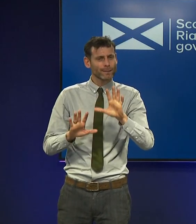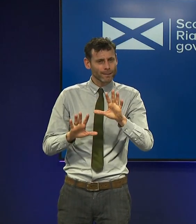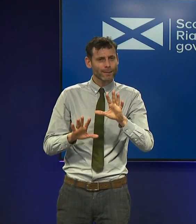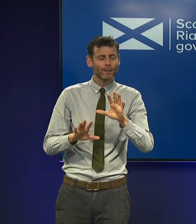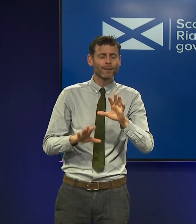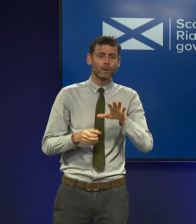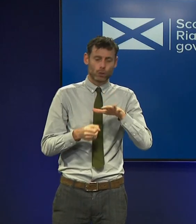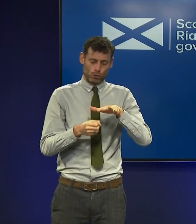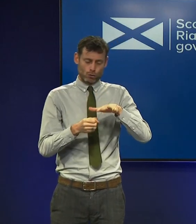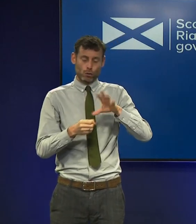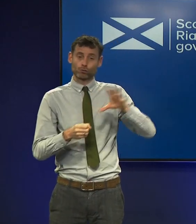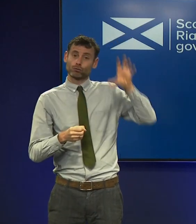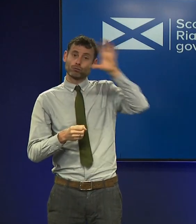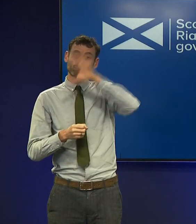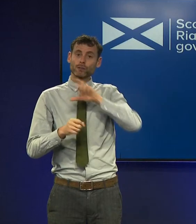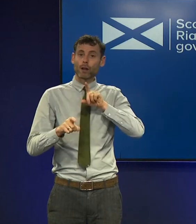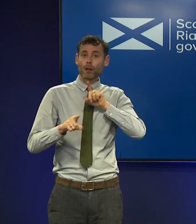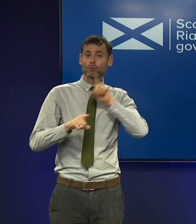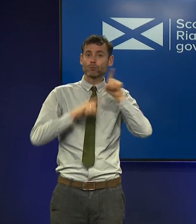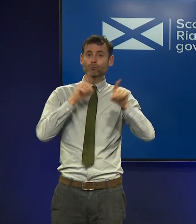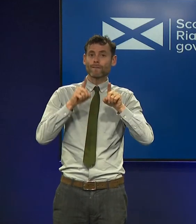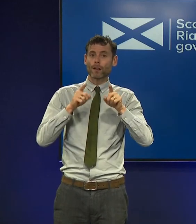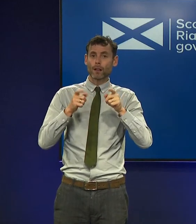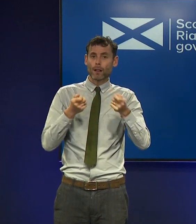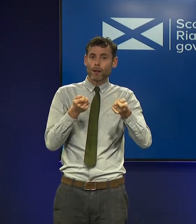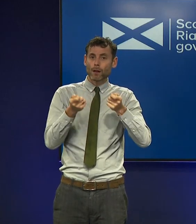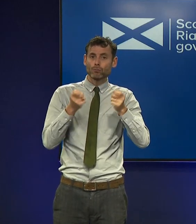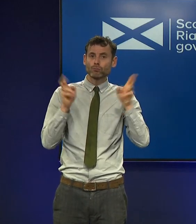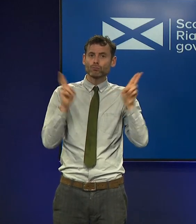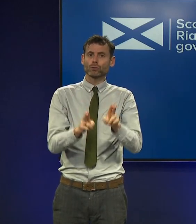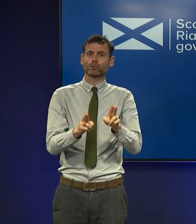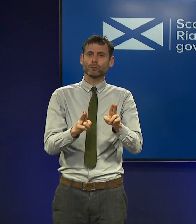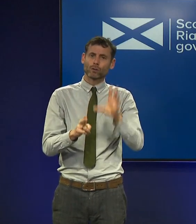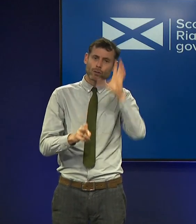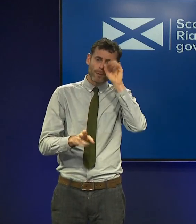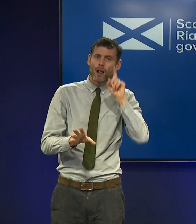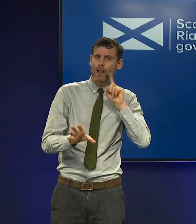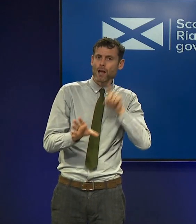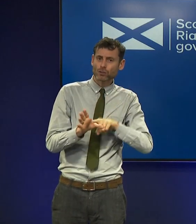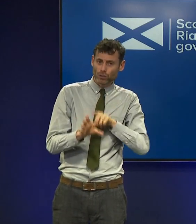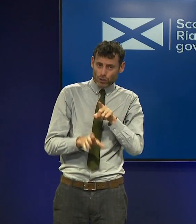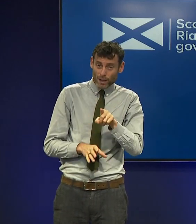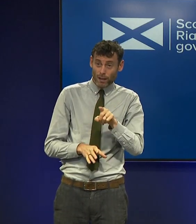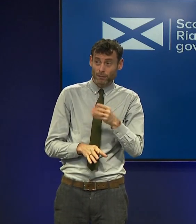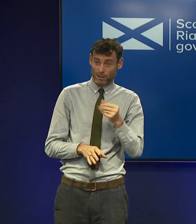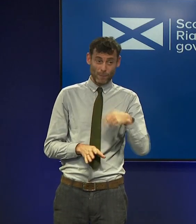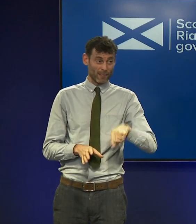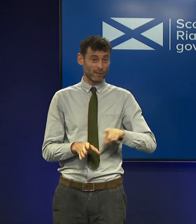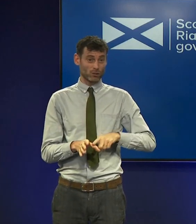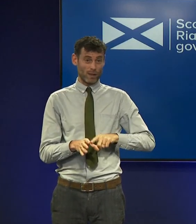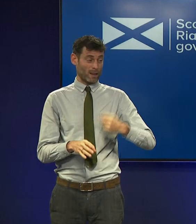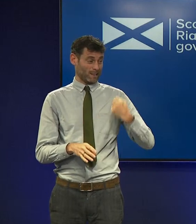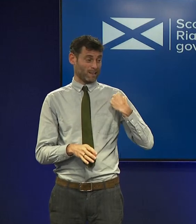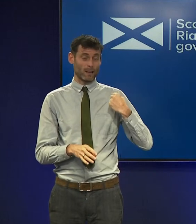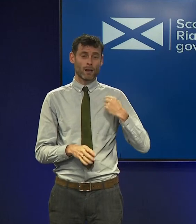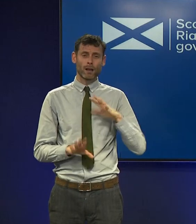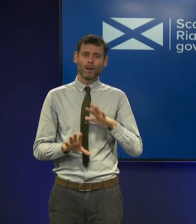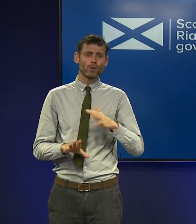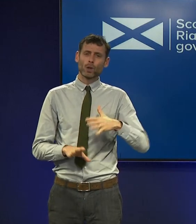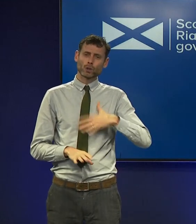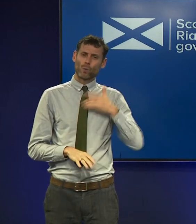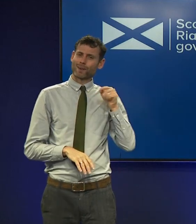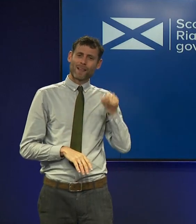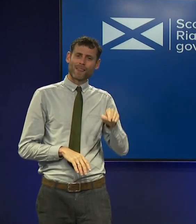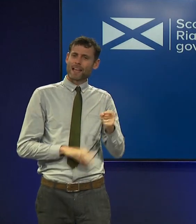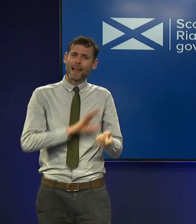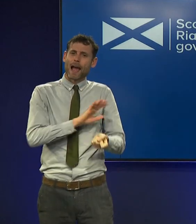regional travel restrictions were last year, or in fact I think some were still in place in the early part of this year. So we don't want that to be